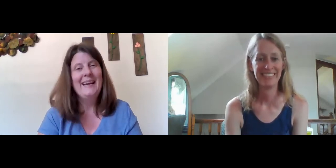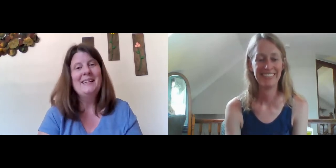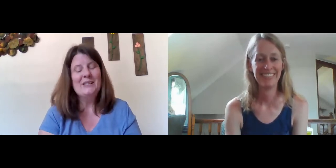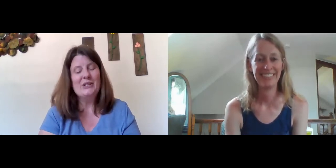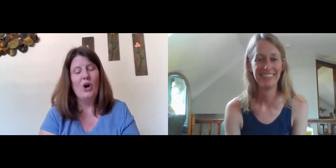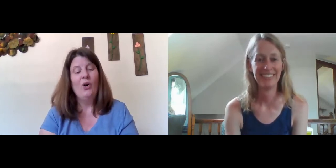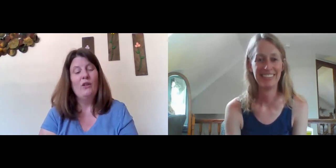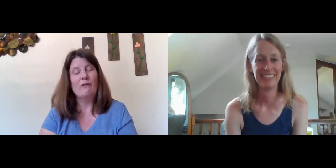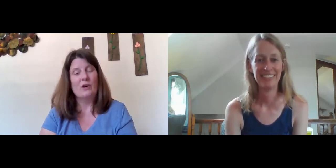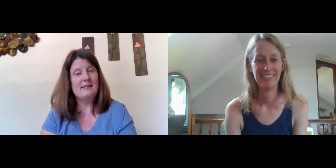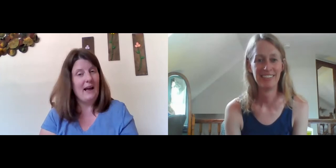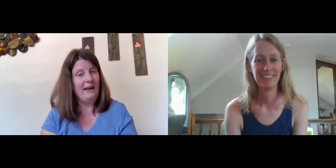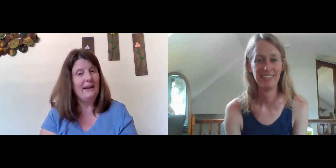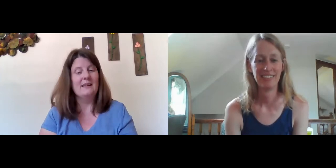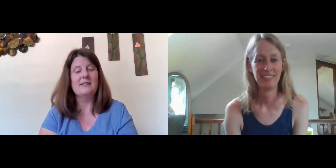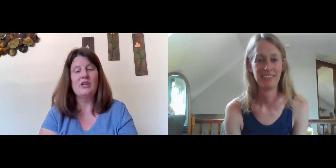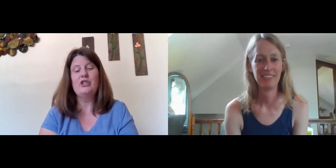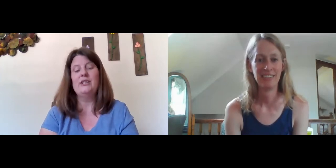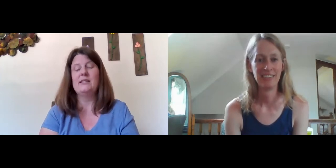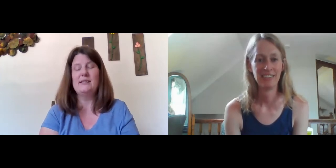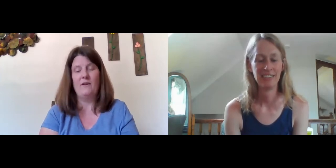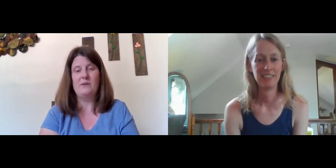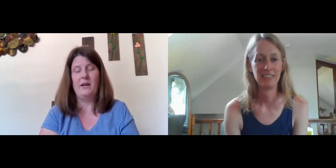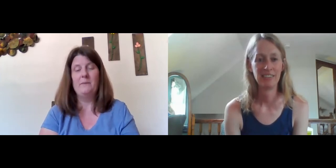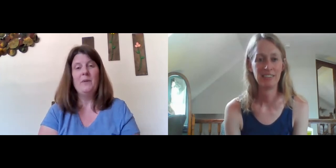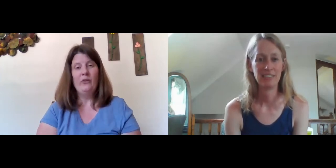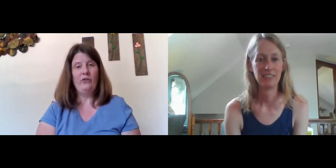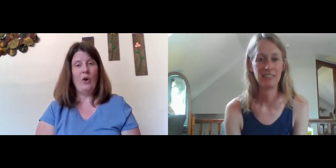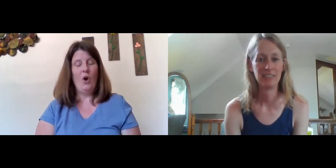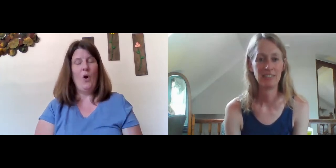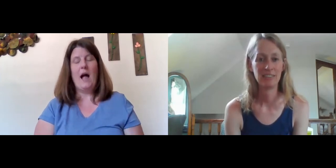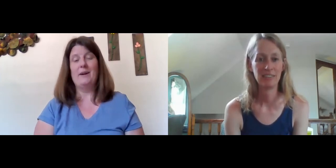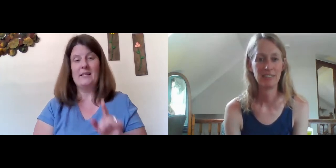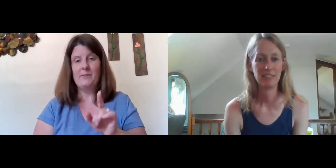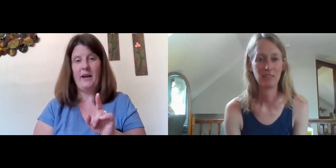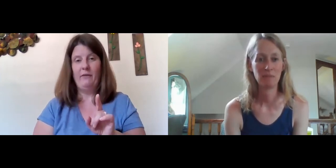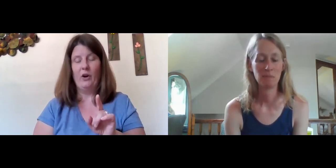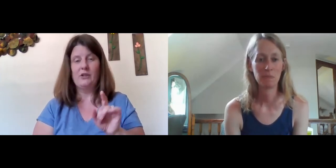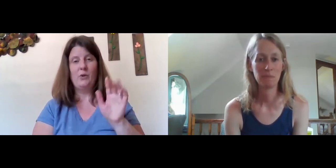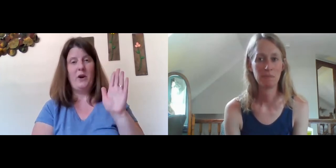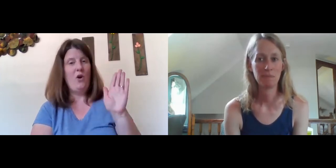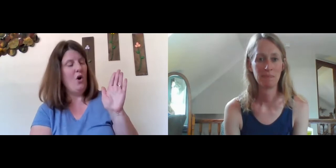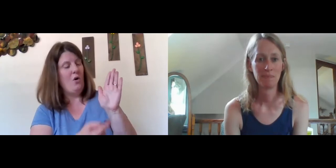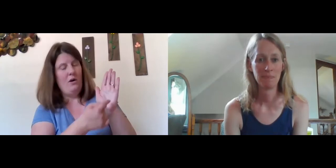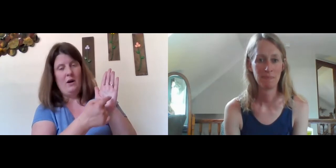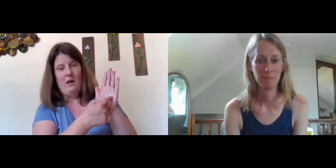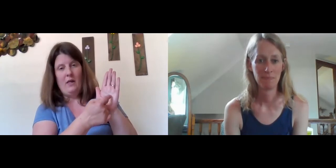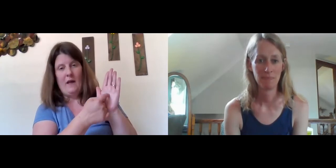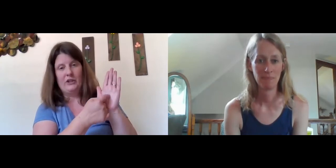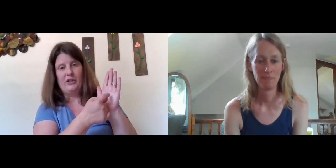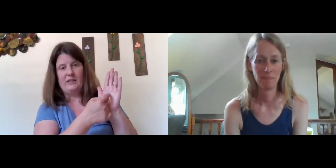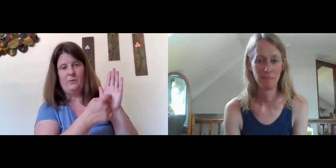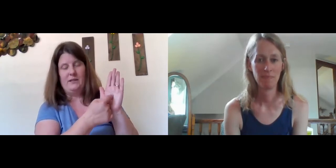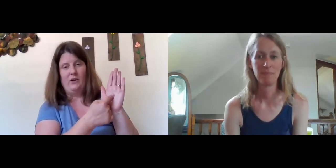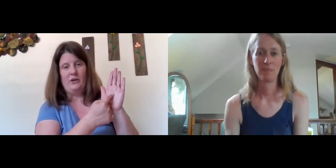Okay, so the first line is Jesus loves me. So I'm going to explain first. So we know